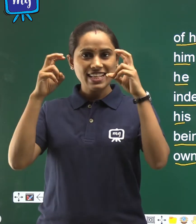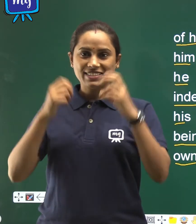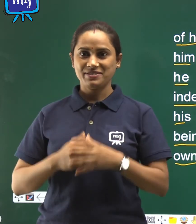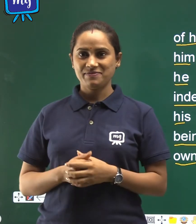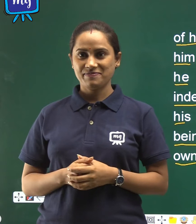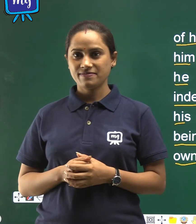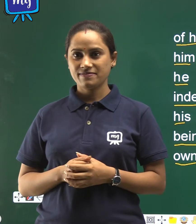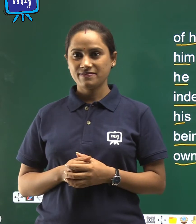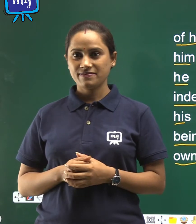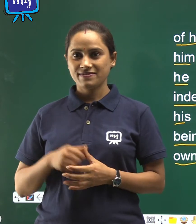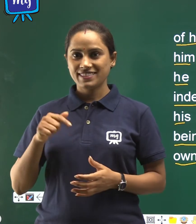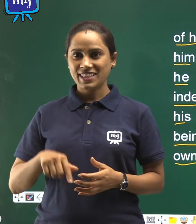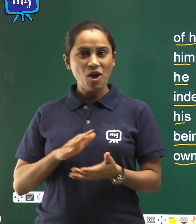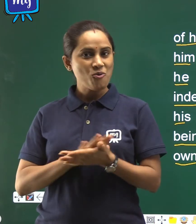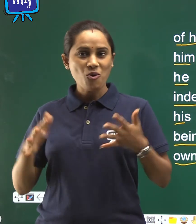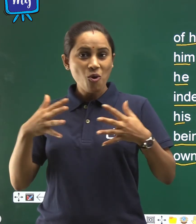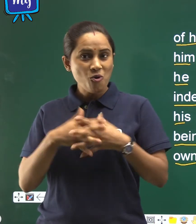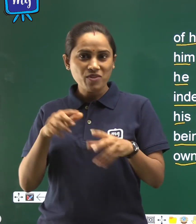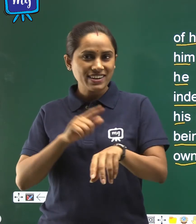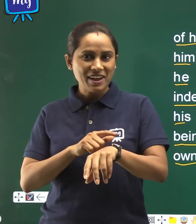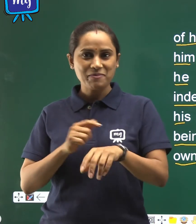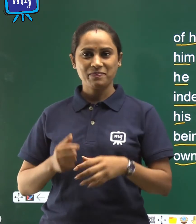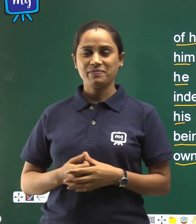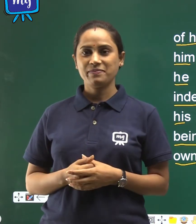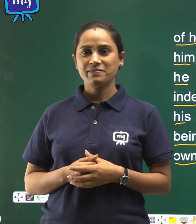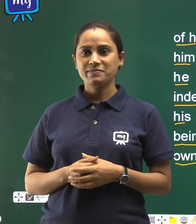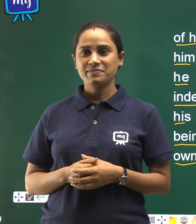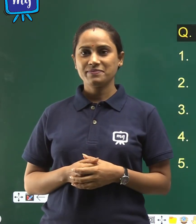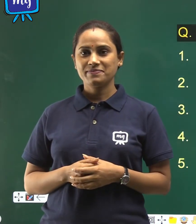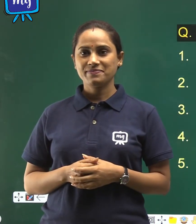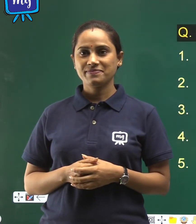lesson. Now, homework time.